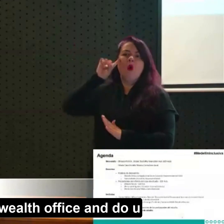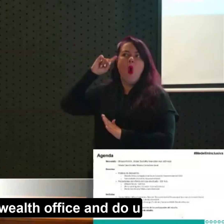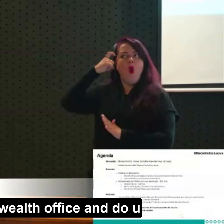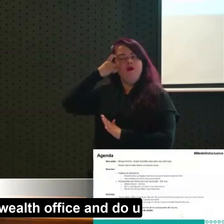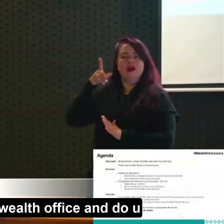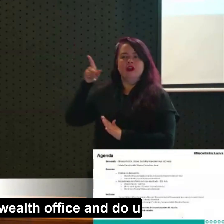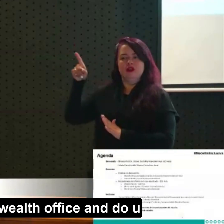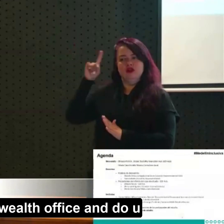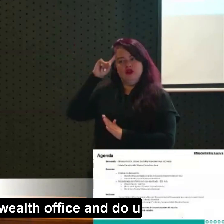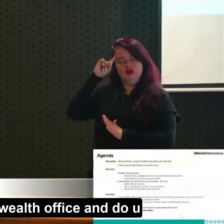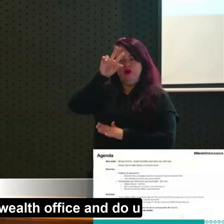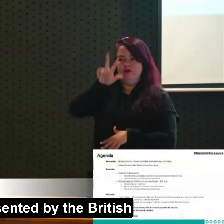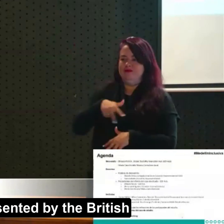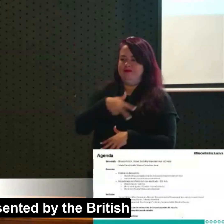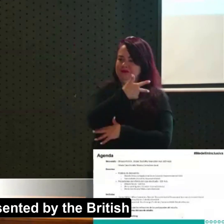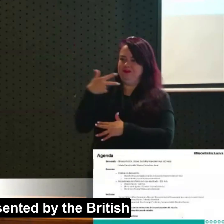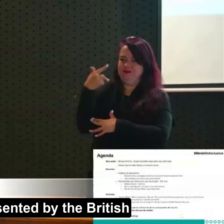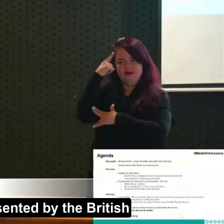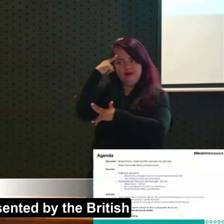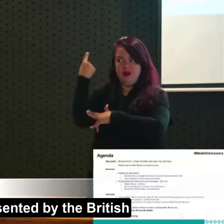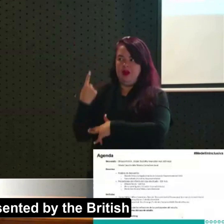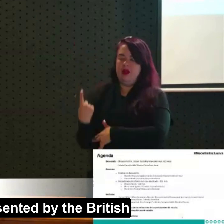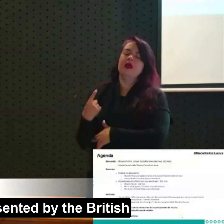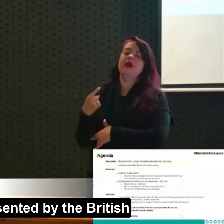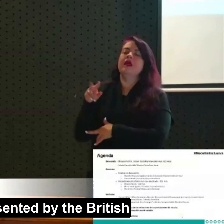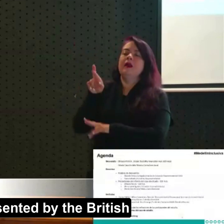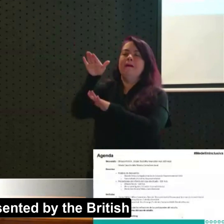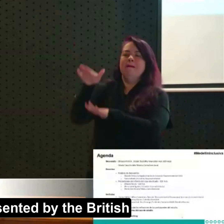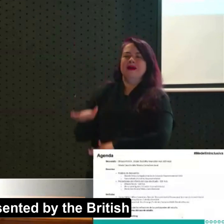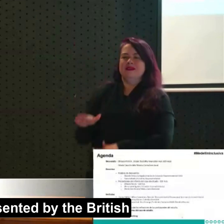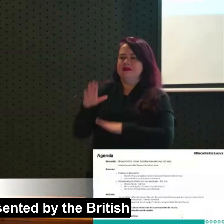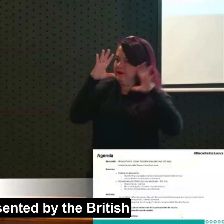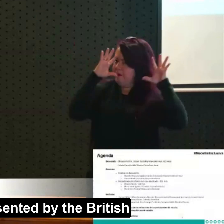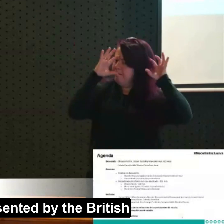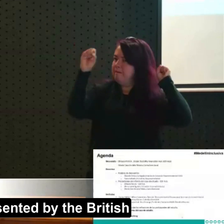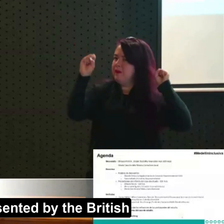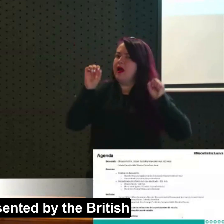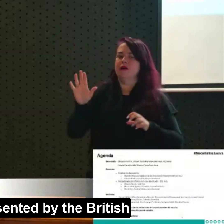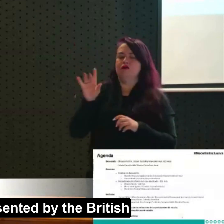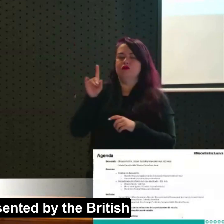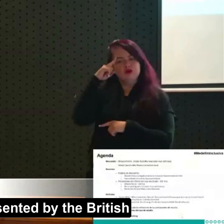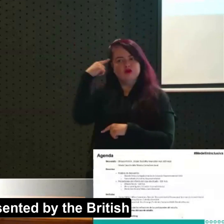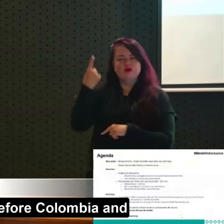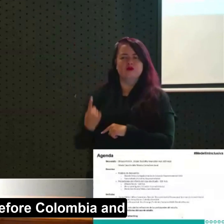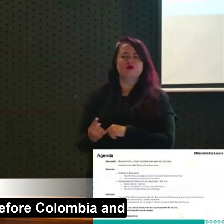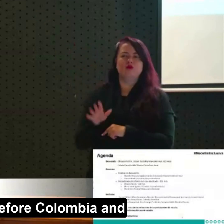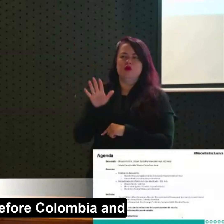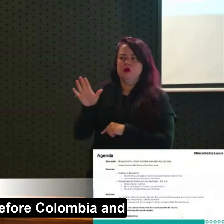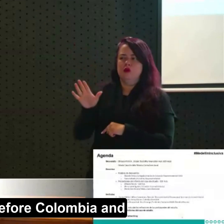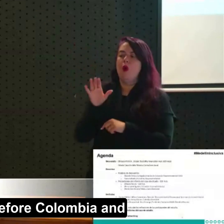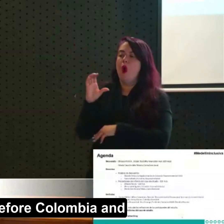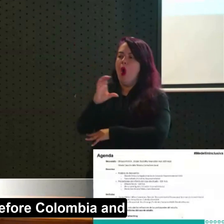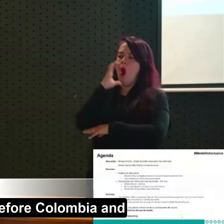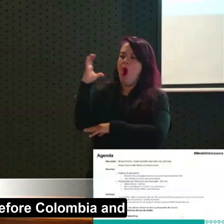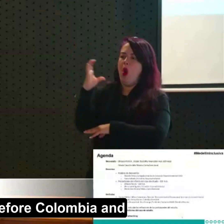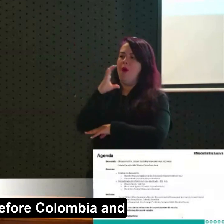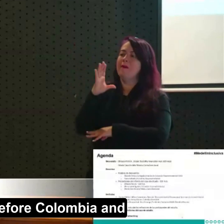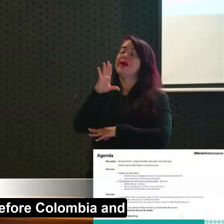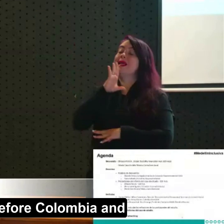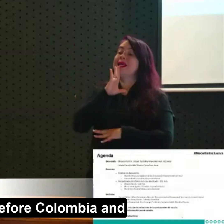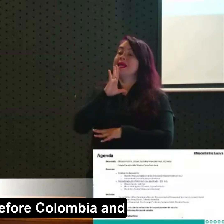Commonwealth Office and UK Aid, represented by the British Embassy